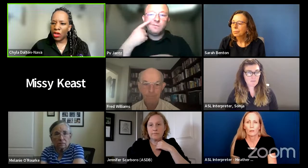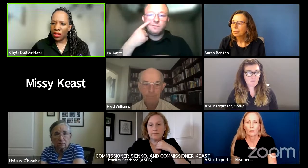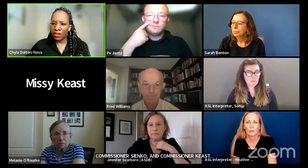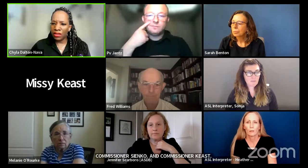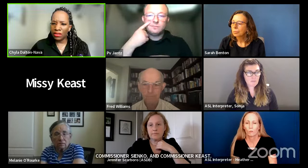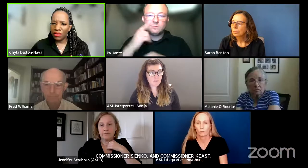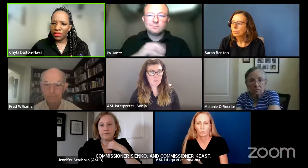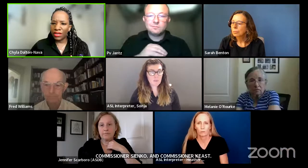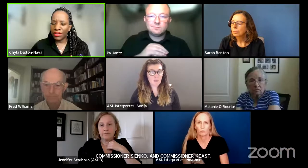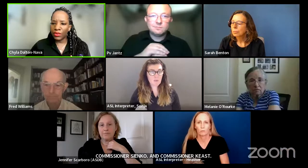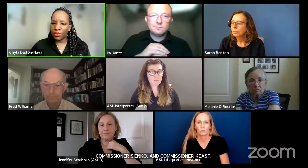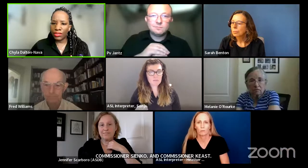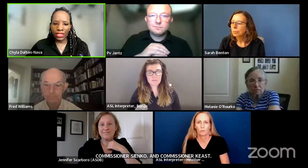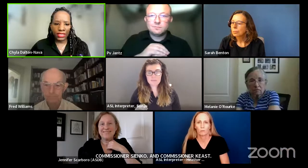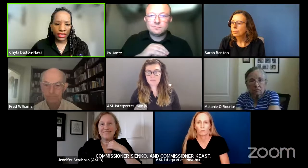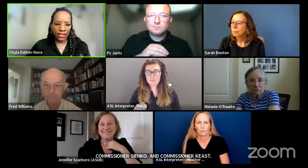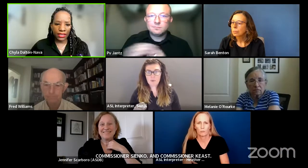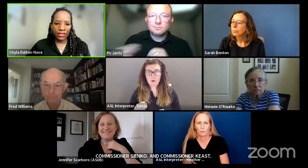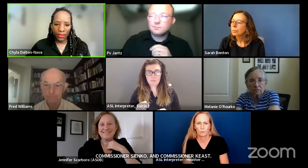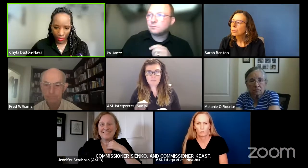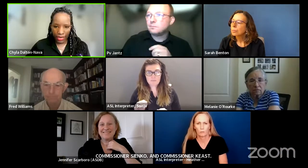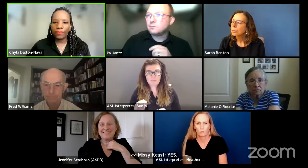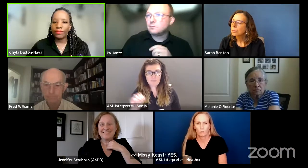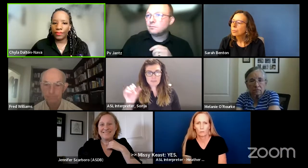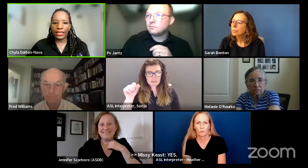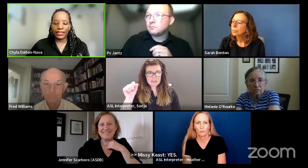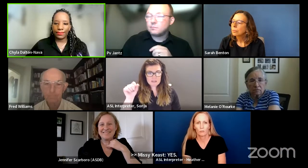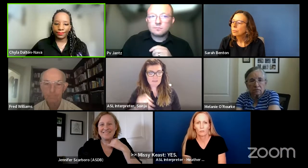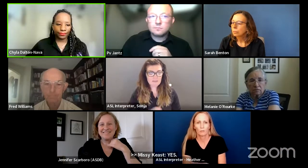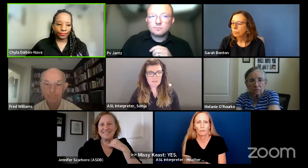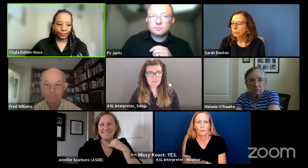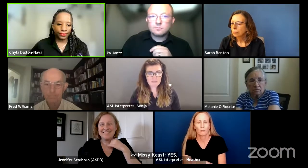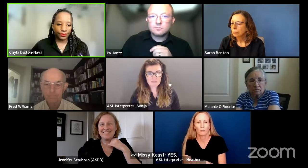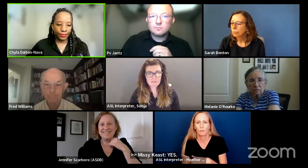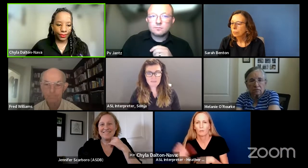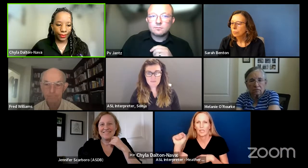Commissioner Brimhall. Sorry, there's one more. Yes. Okay. Yes. Thanks.